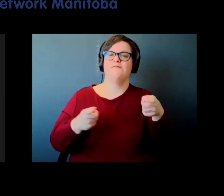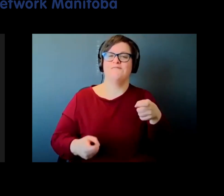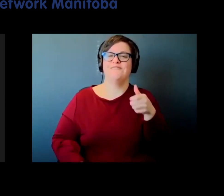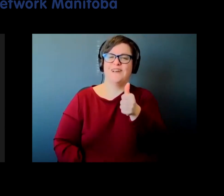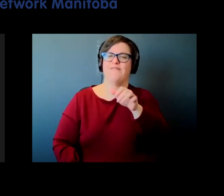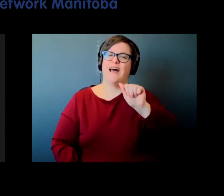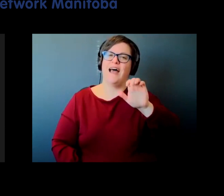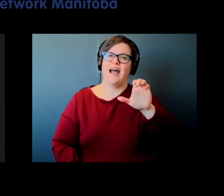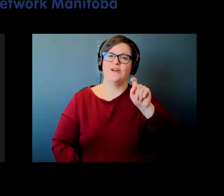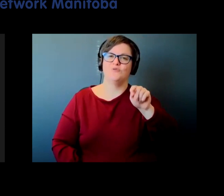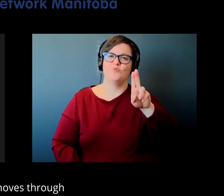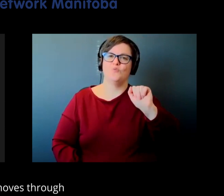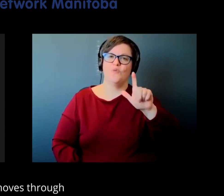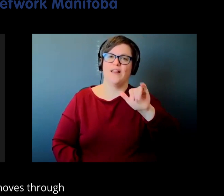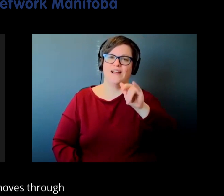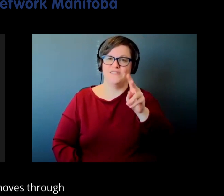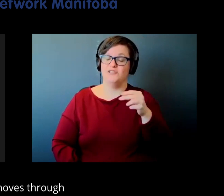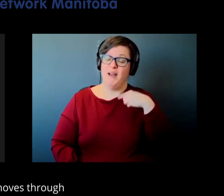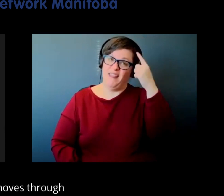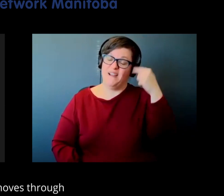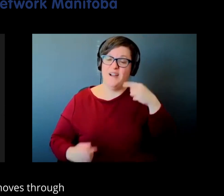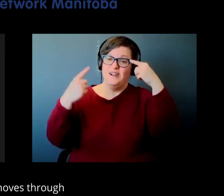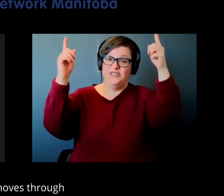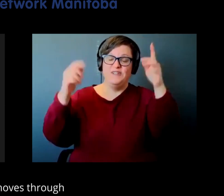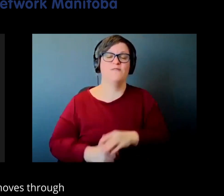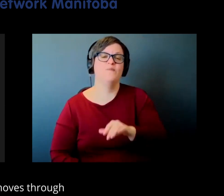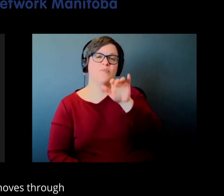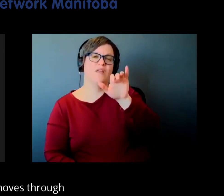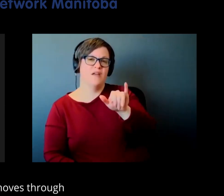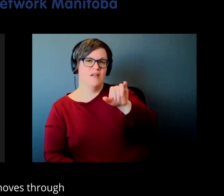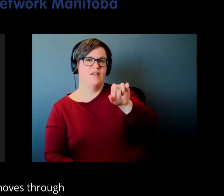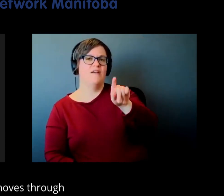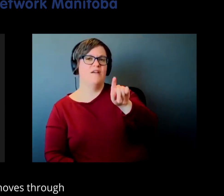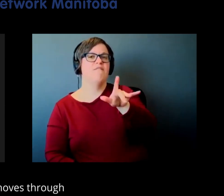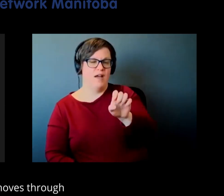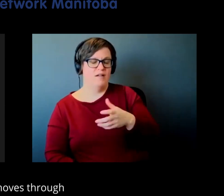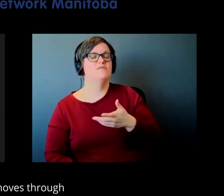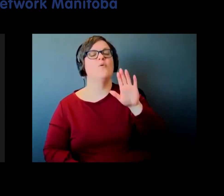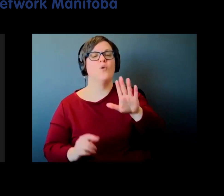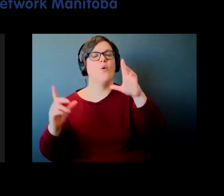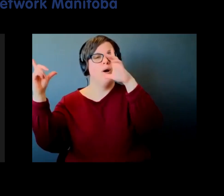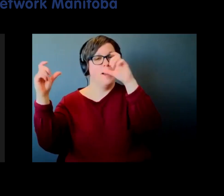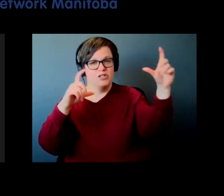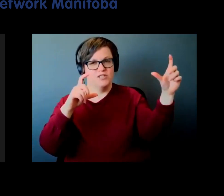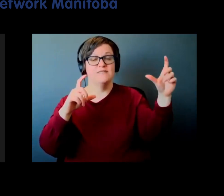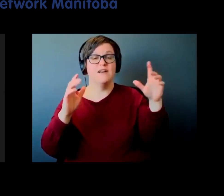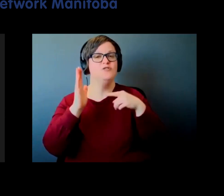so the series of images moves through sort of Maslow's hierarchy,